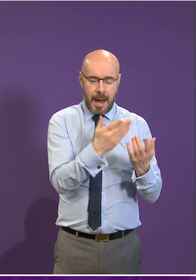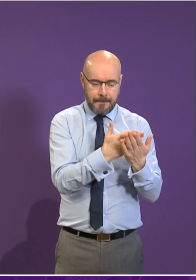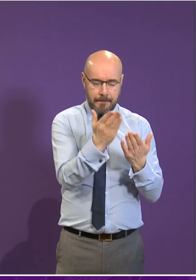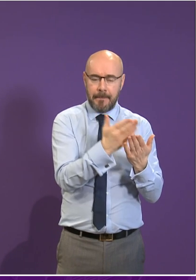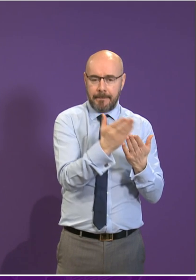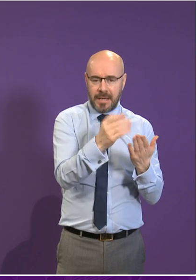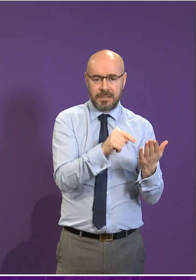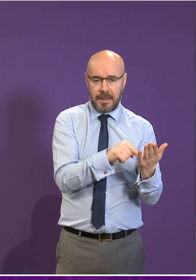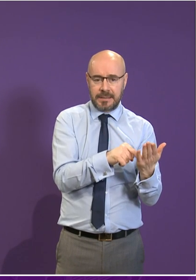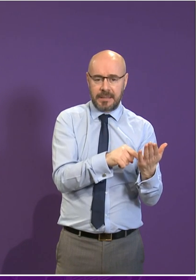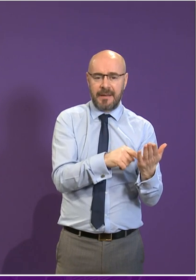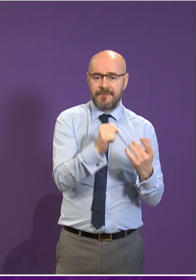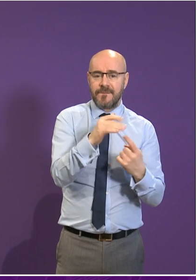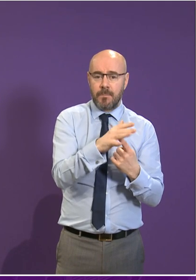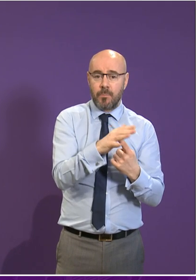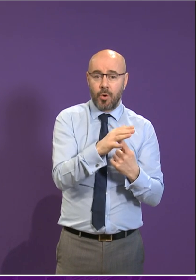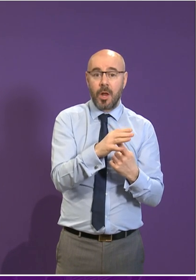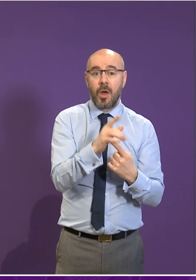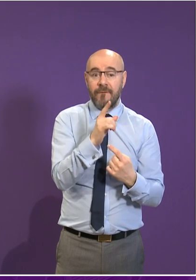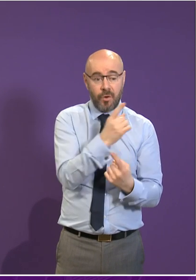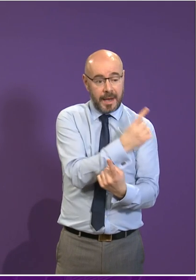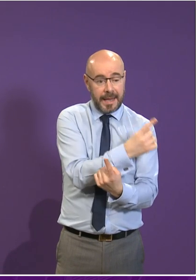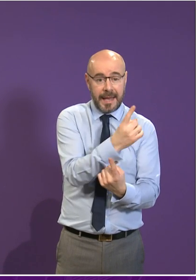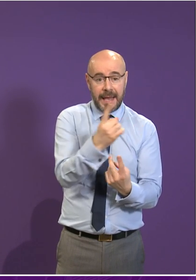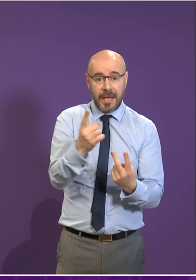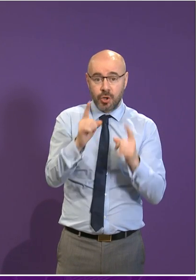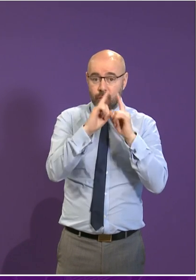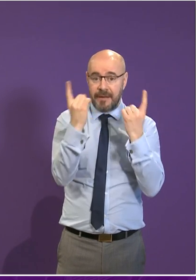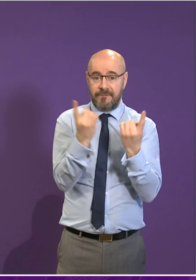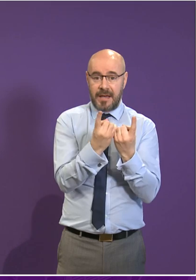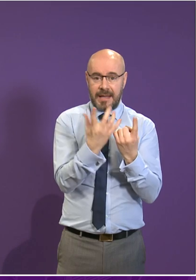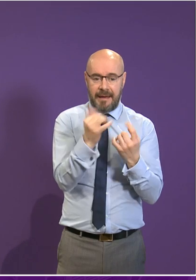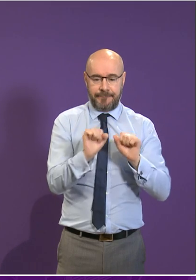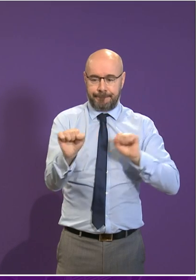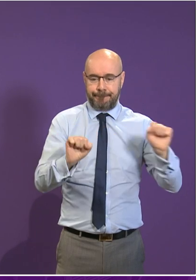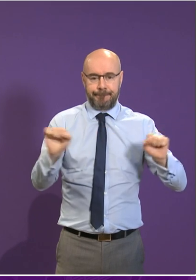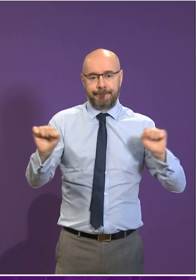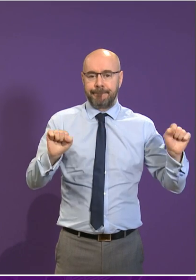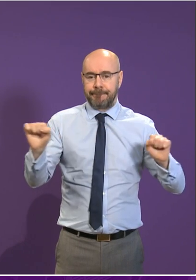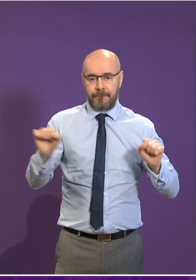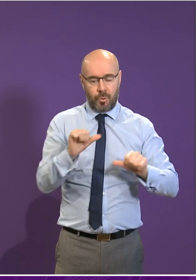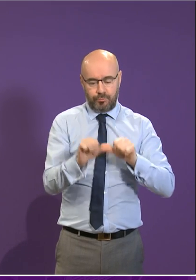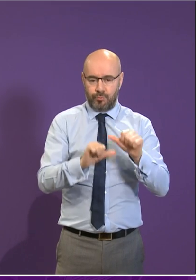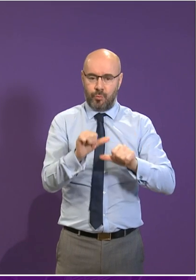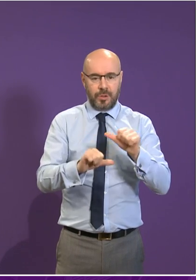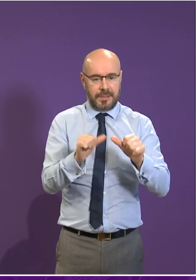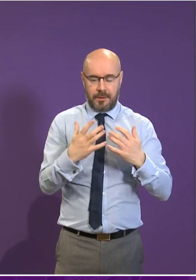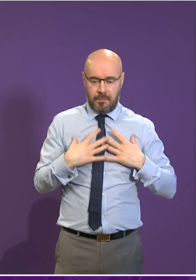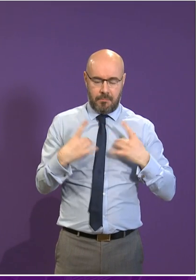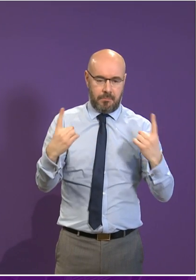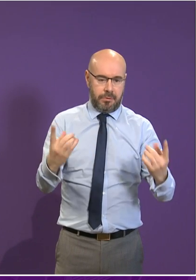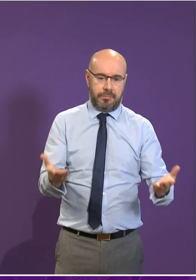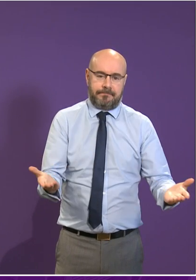very, very important. The admissions process for each university is, as an autonomous institution, is up to that university. But we